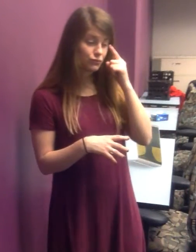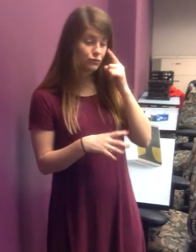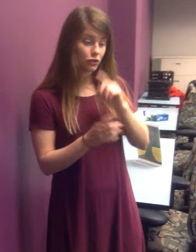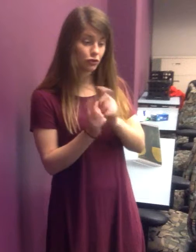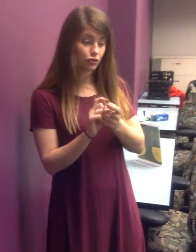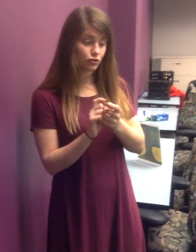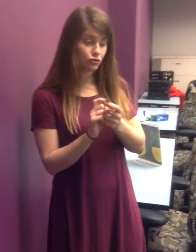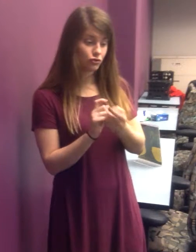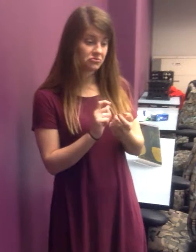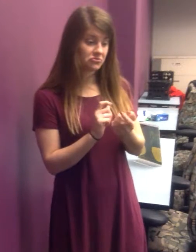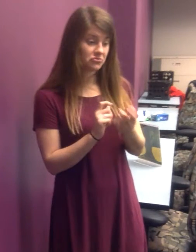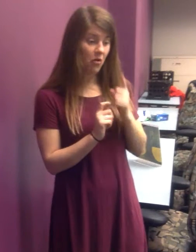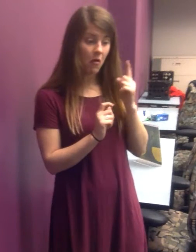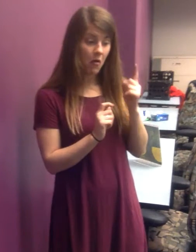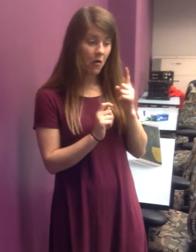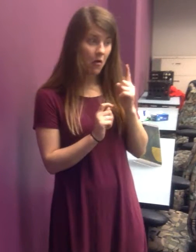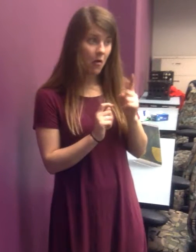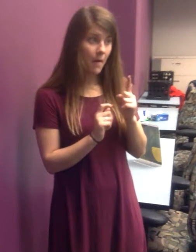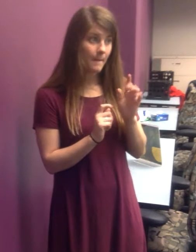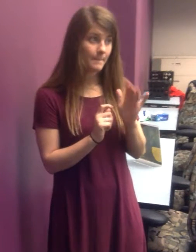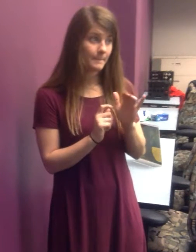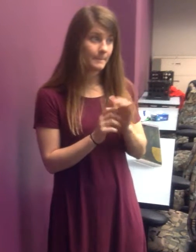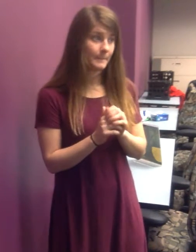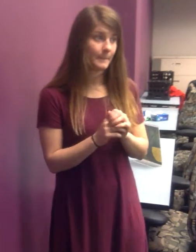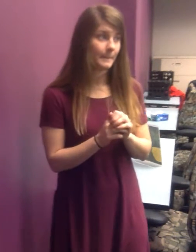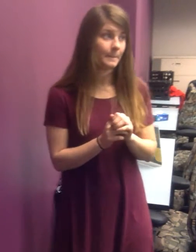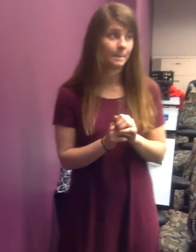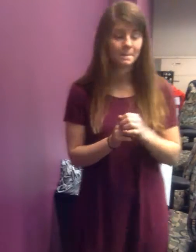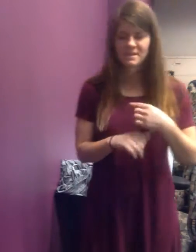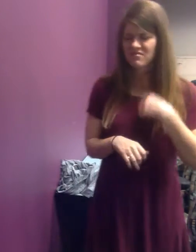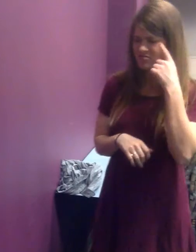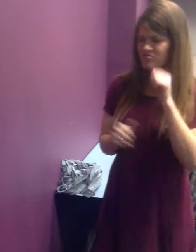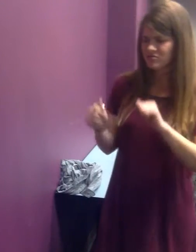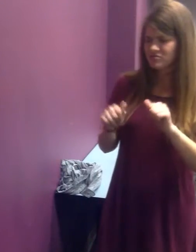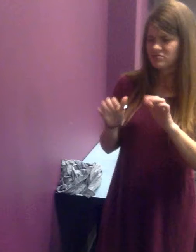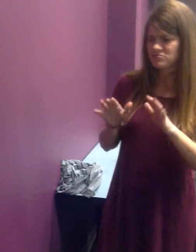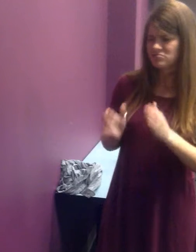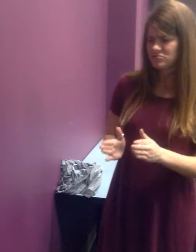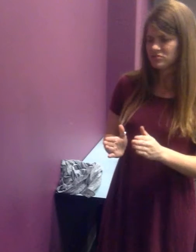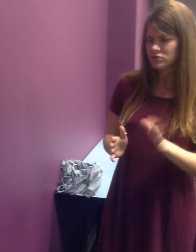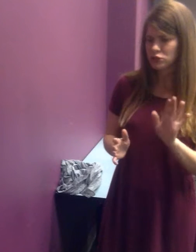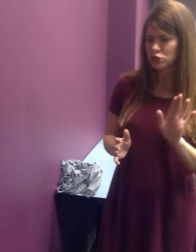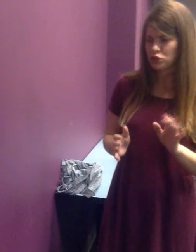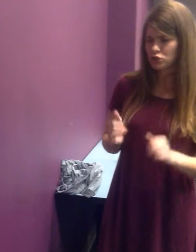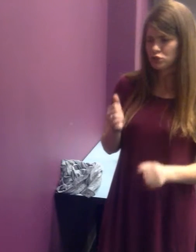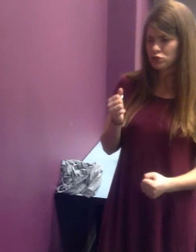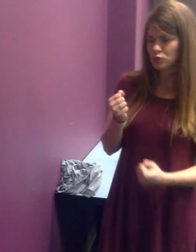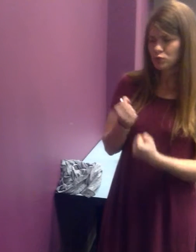to convince the public that this is the right thing to do. And the supporters of that side of the argument in the